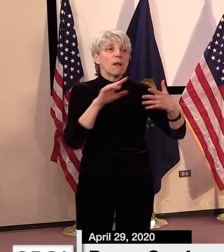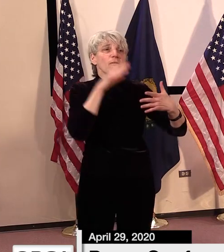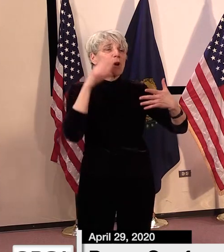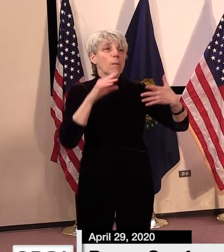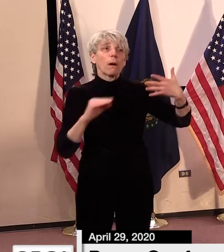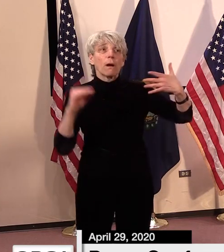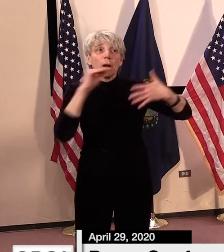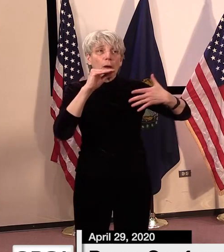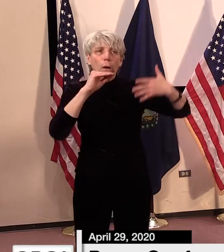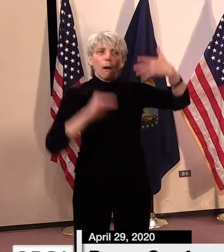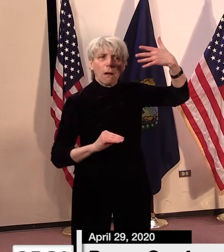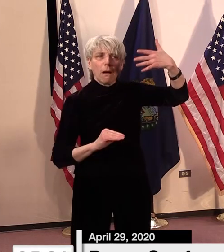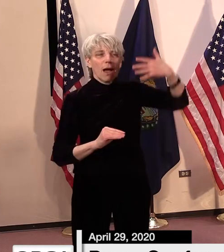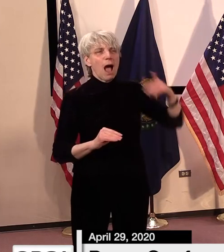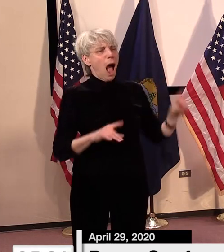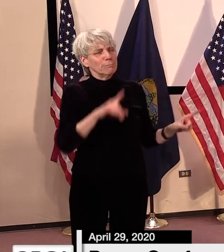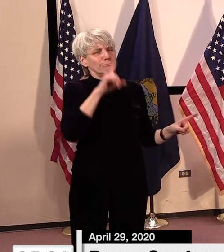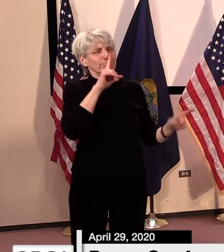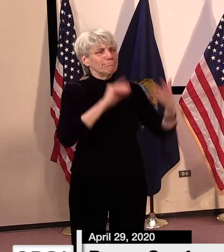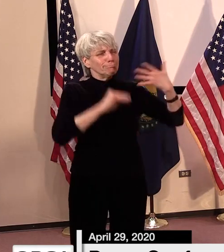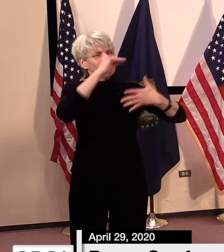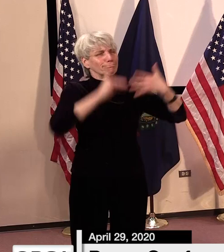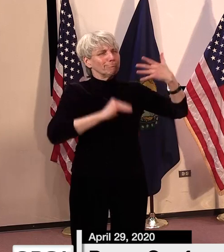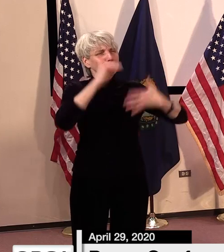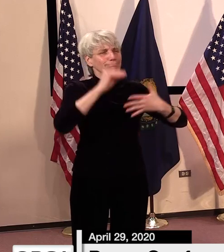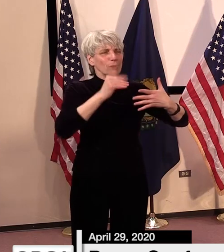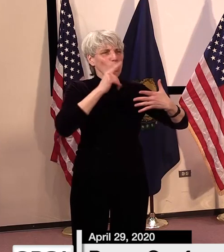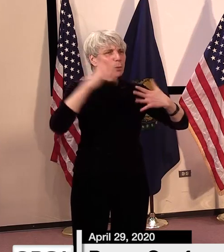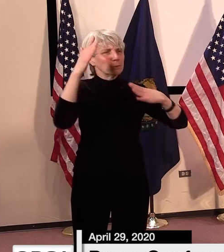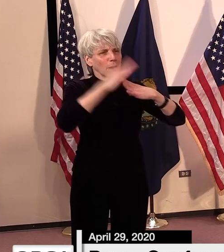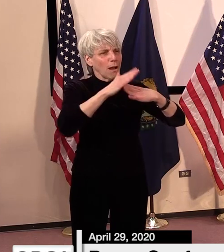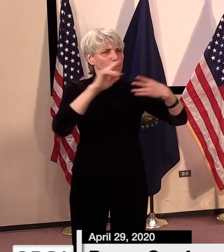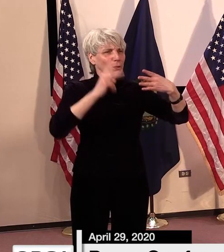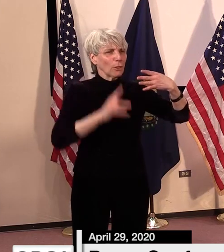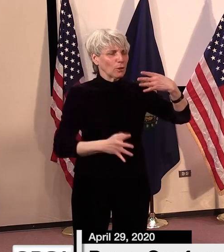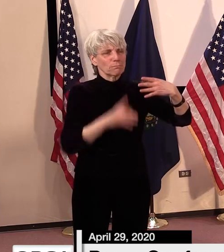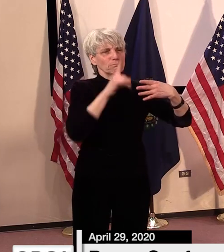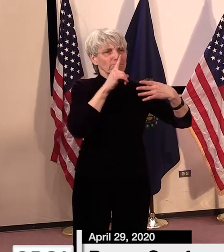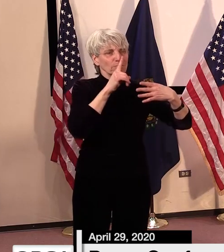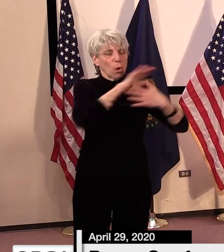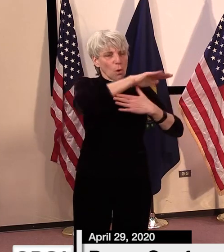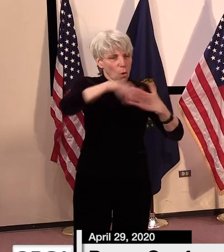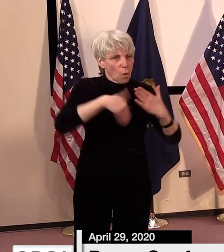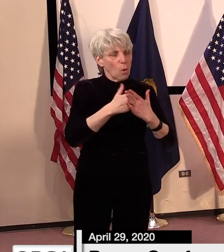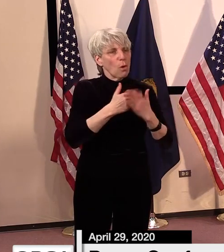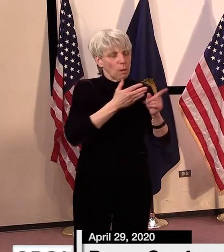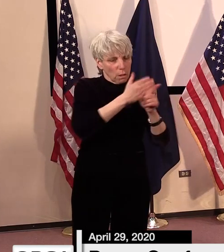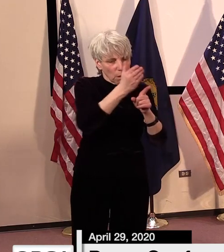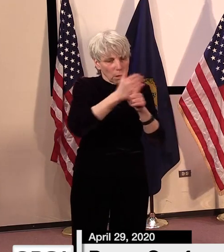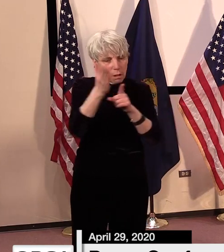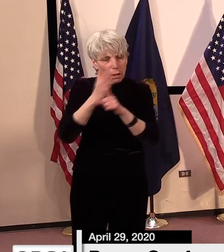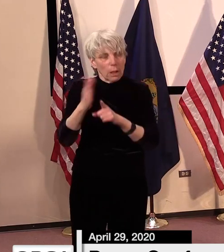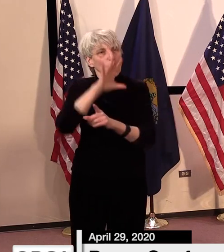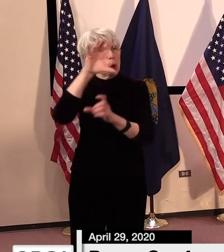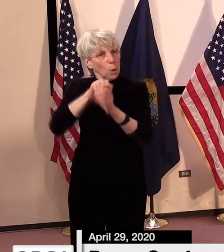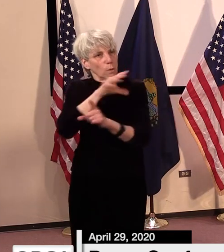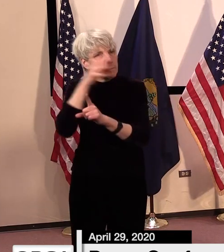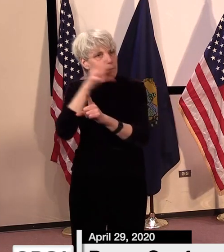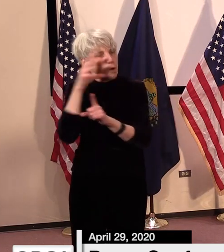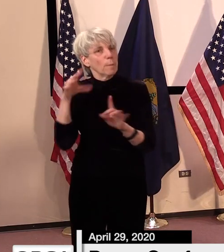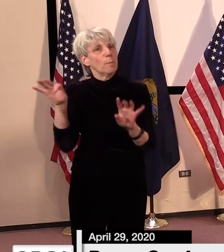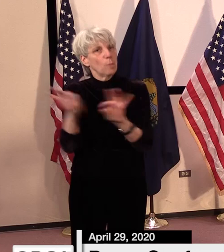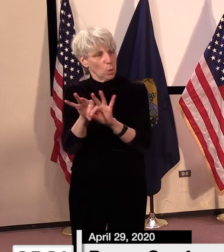there's a priority in terms of the number of demands that we have in all sectors and trying to,